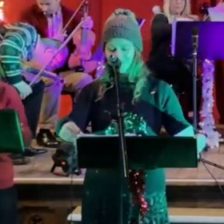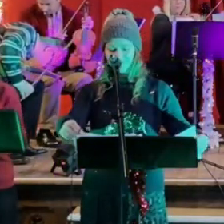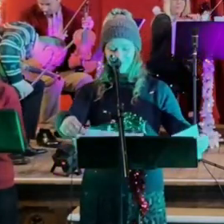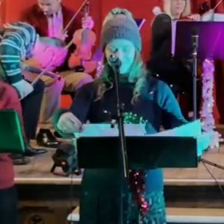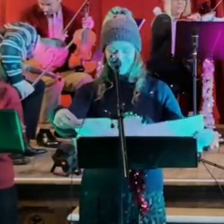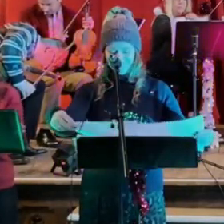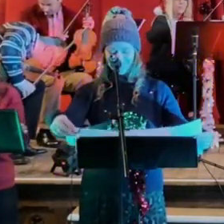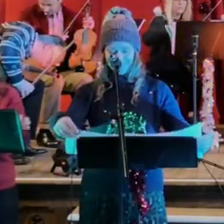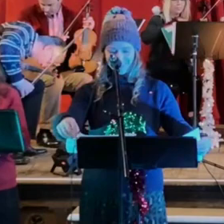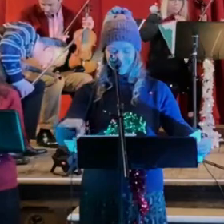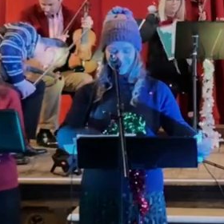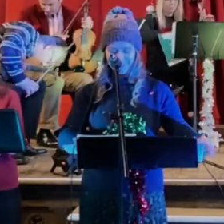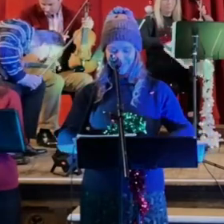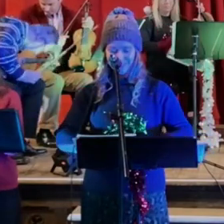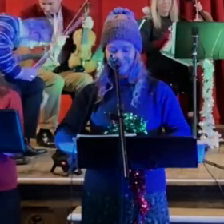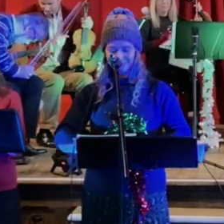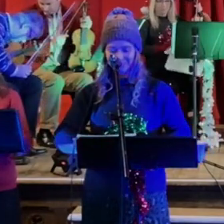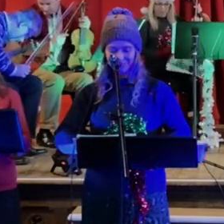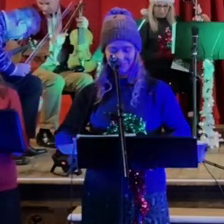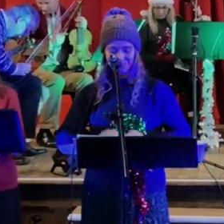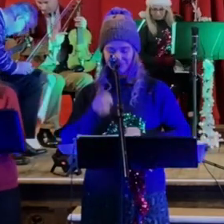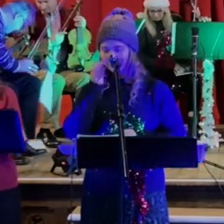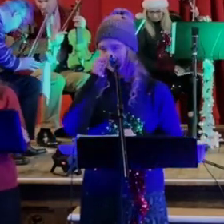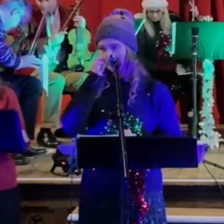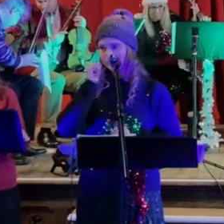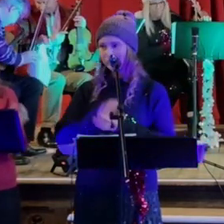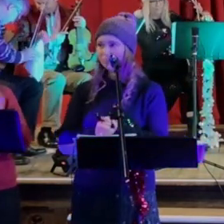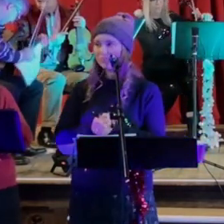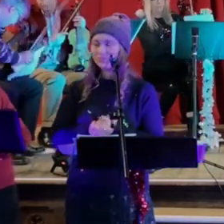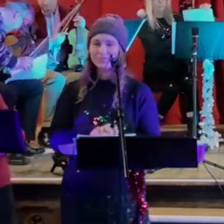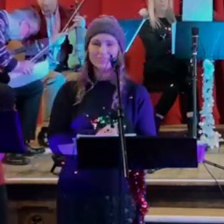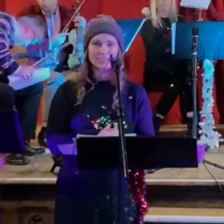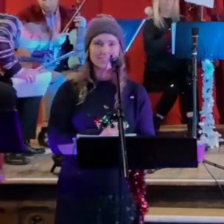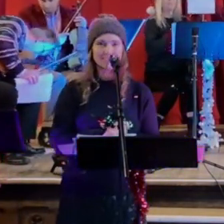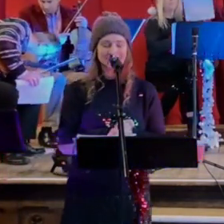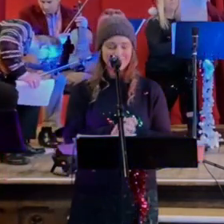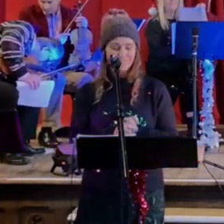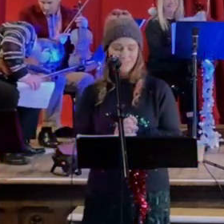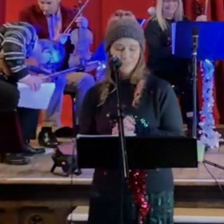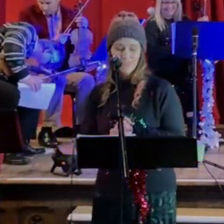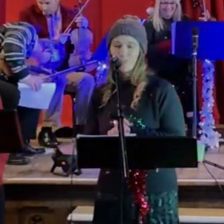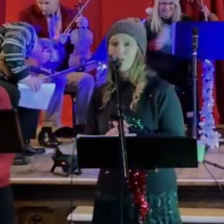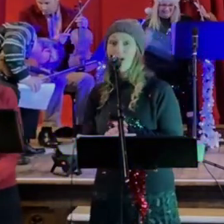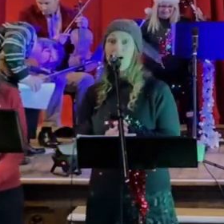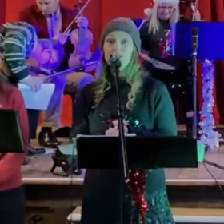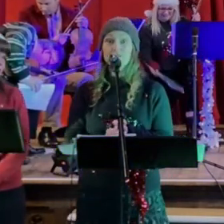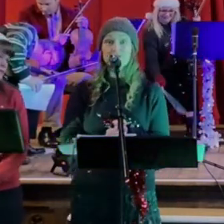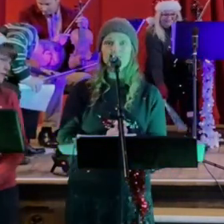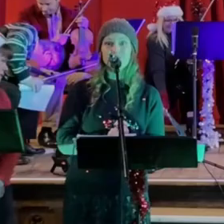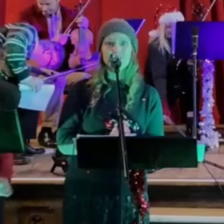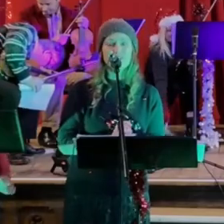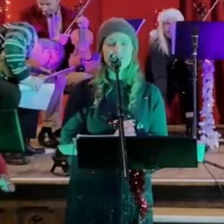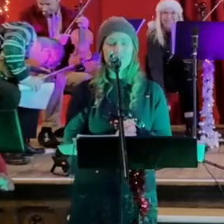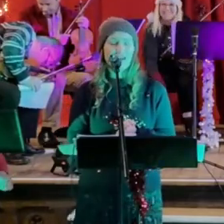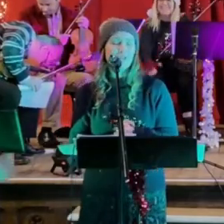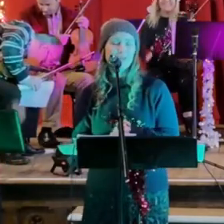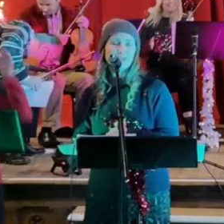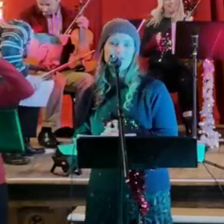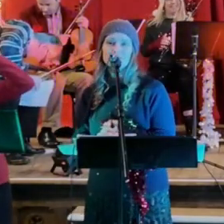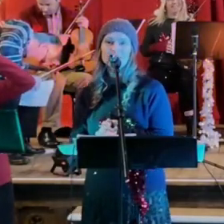Oh, But we are officially finished if anybody does need